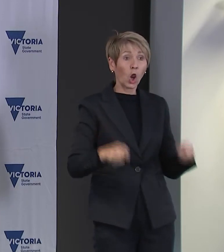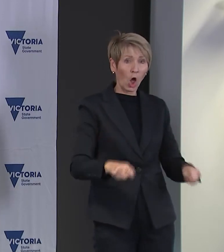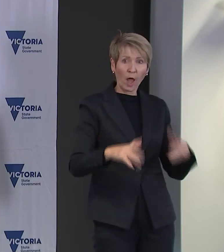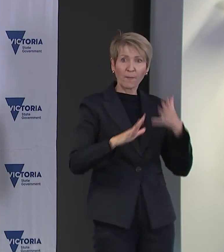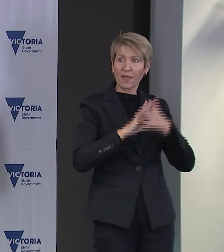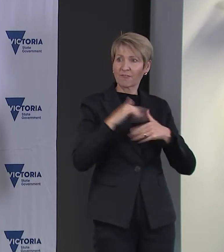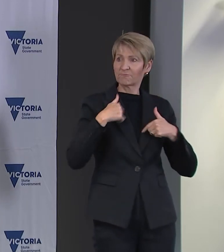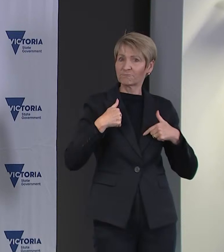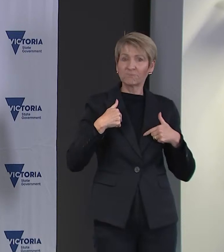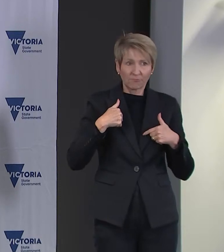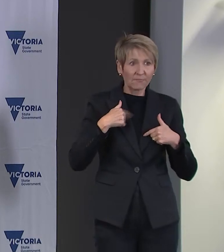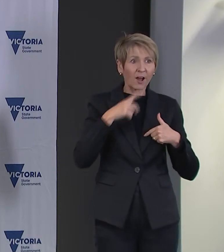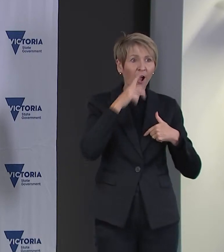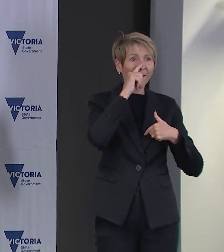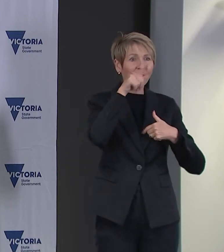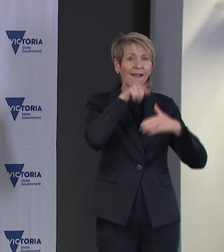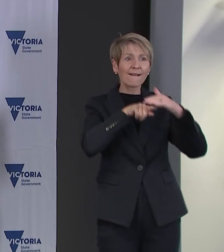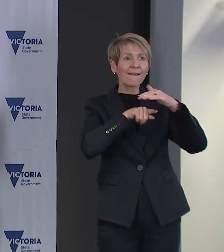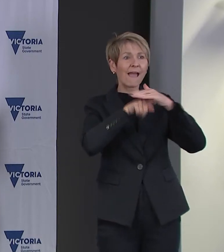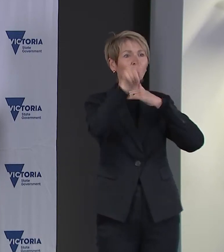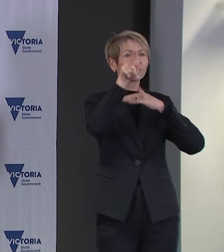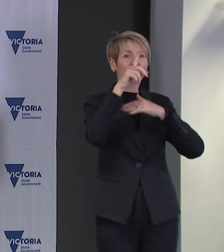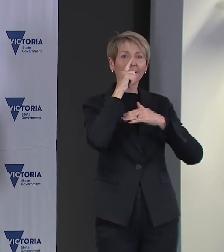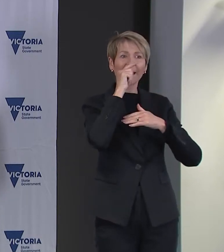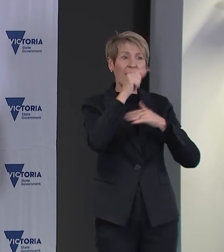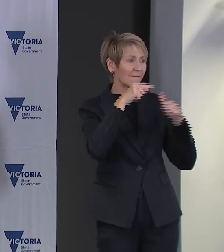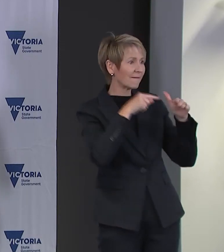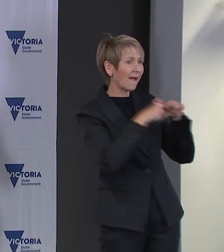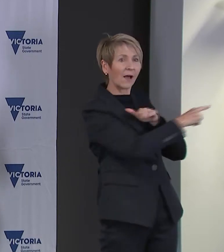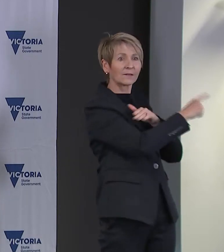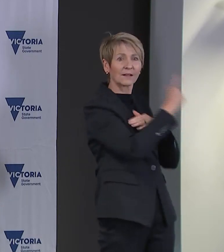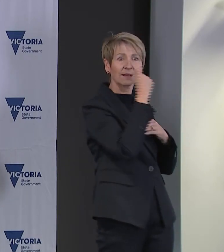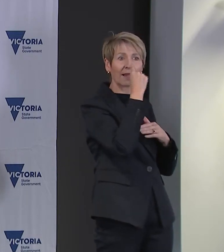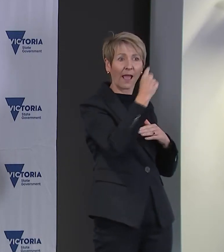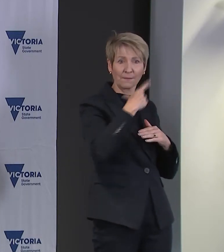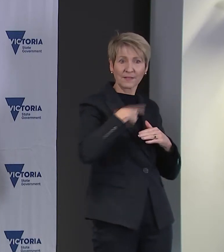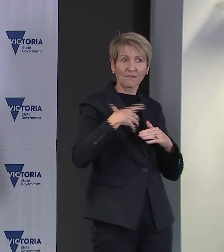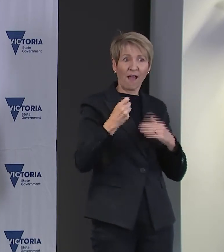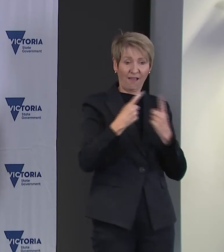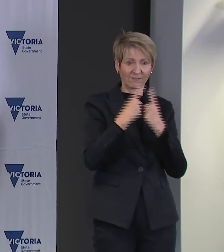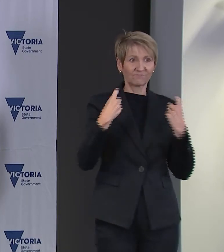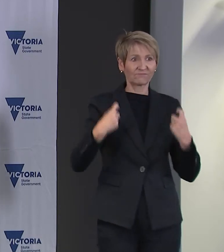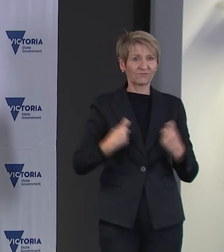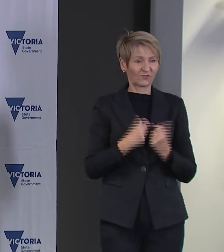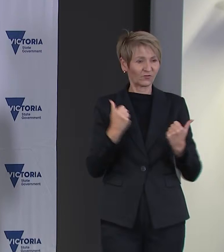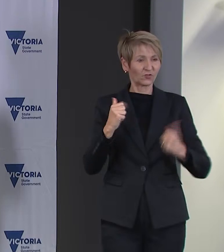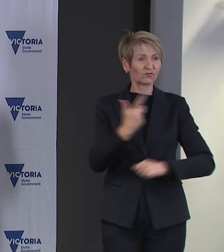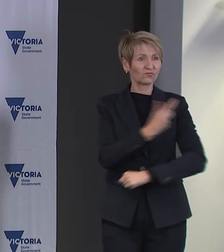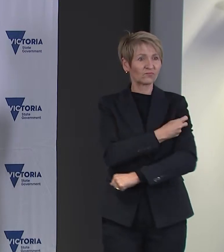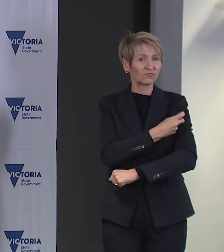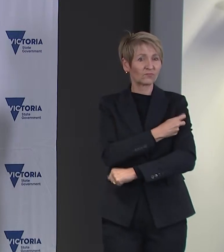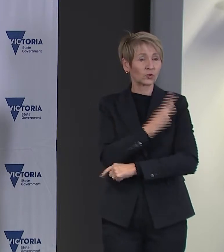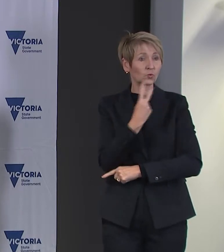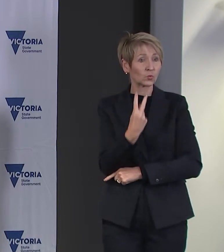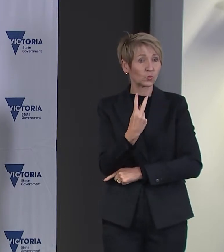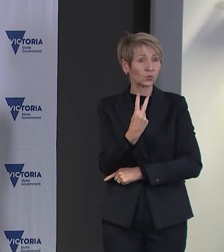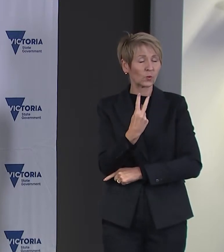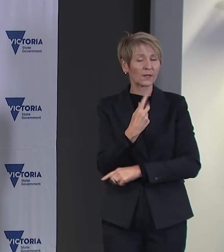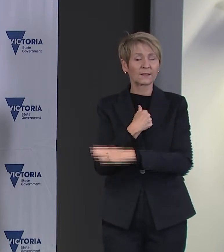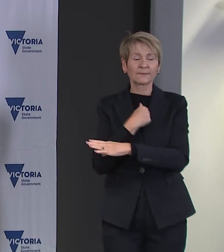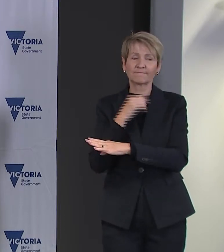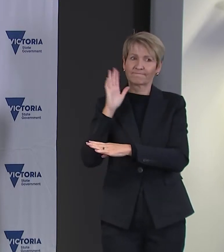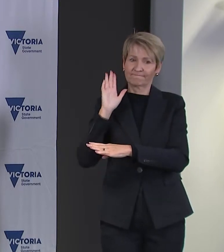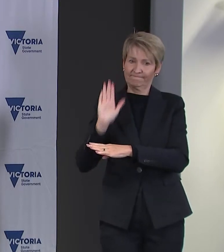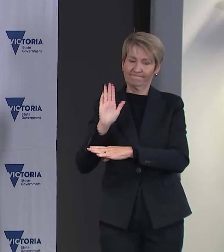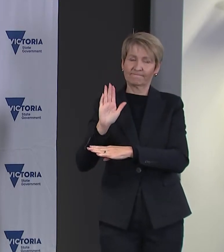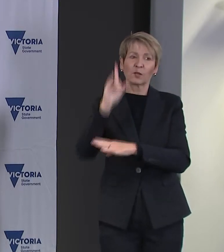the public health advice, but clearly we can't keep chugging along at low rates